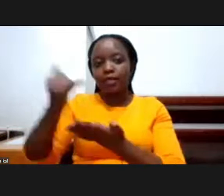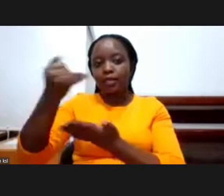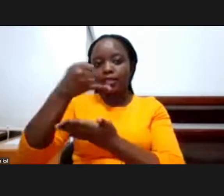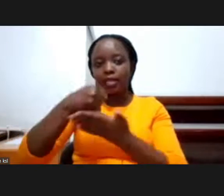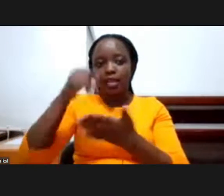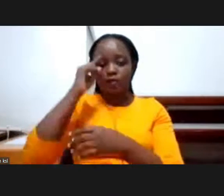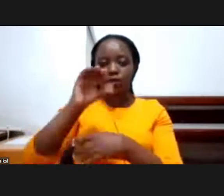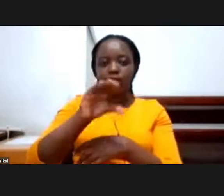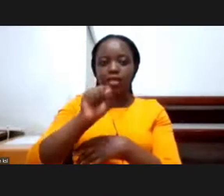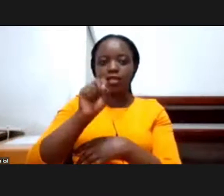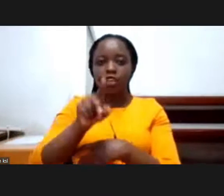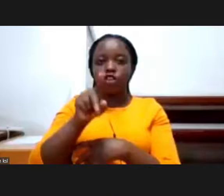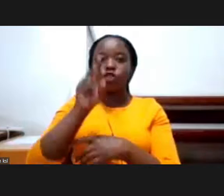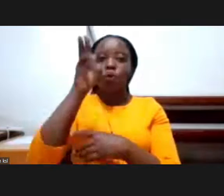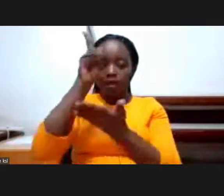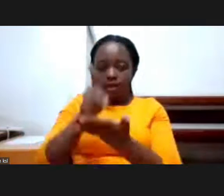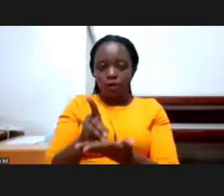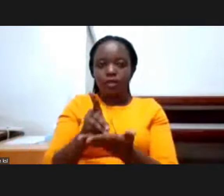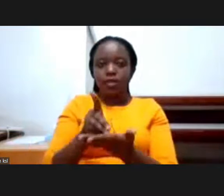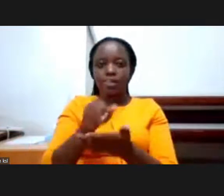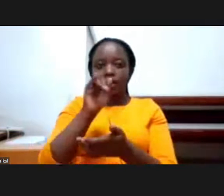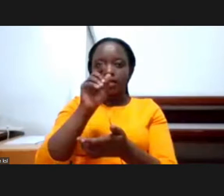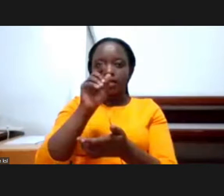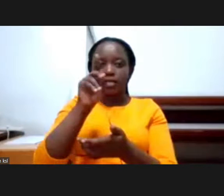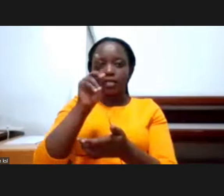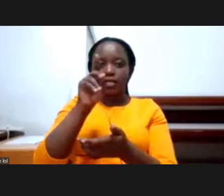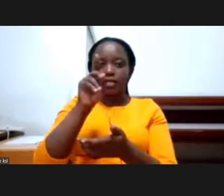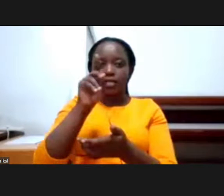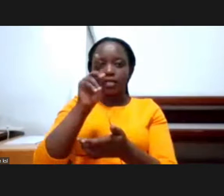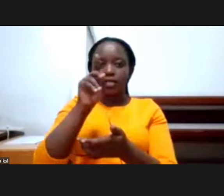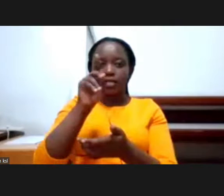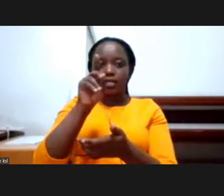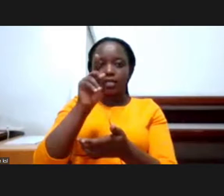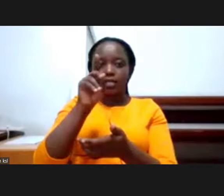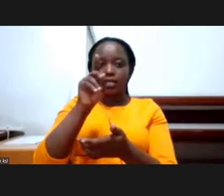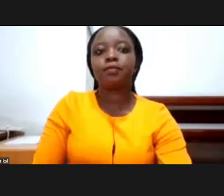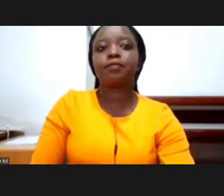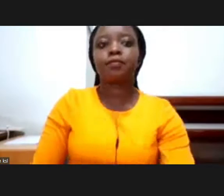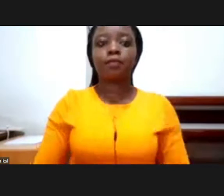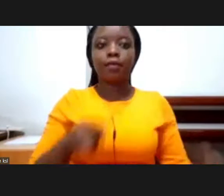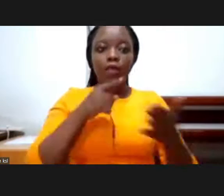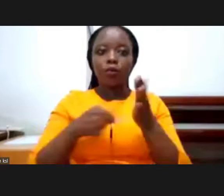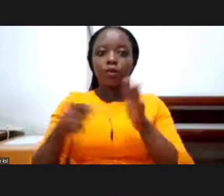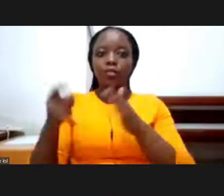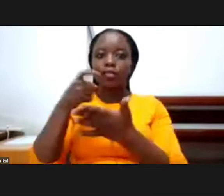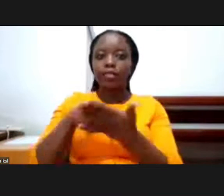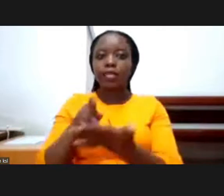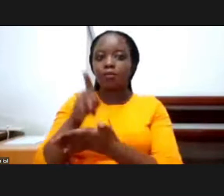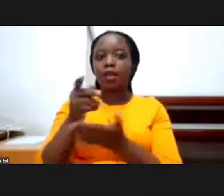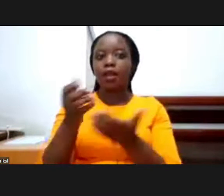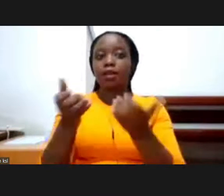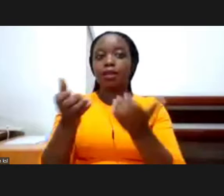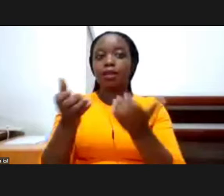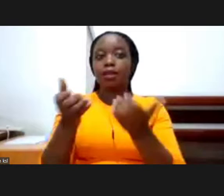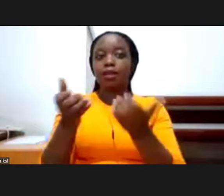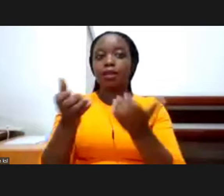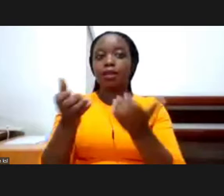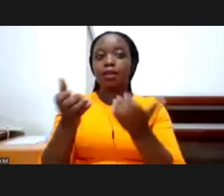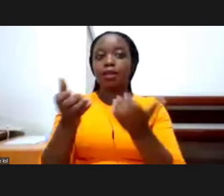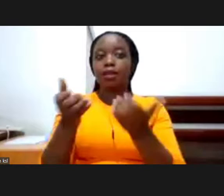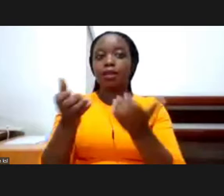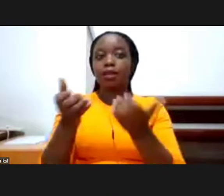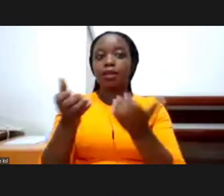required on the return. What the taxpayer is required to do is to counter check the invoices that have been provided for the